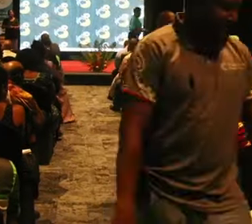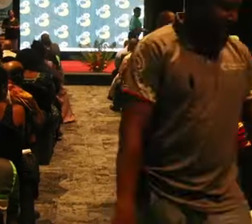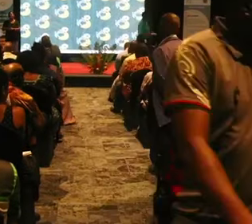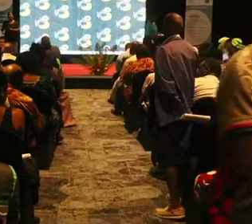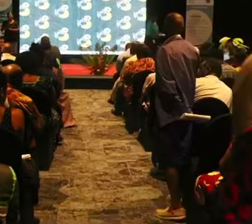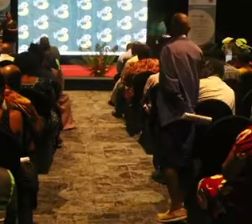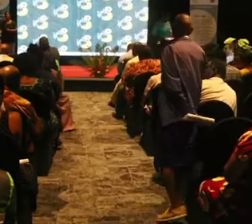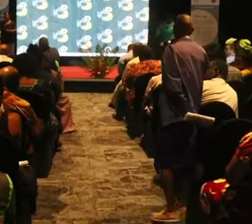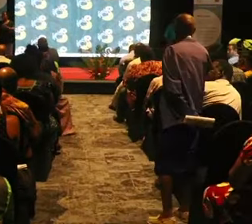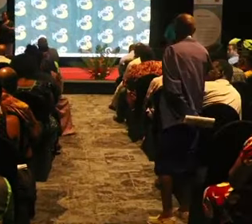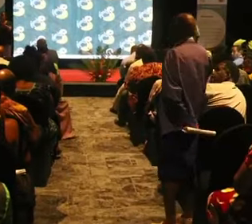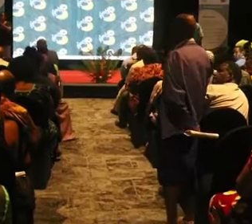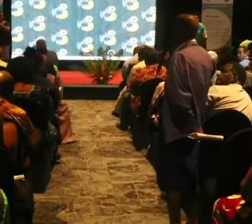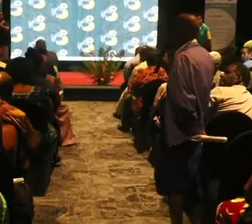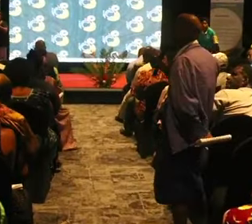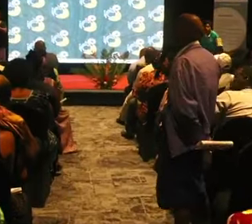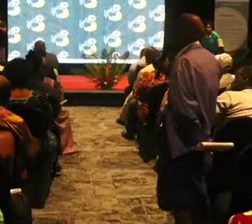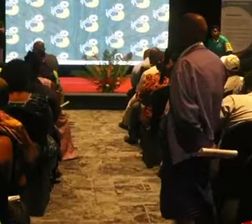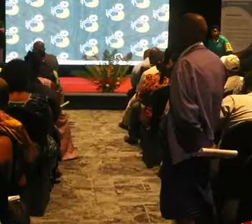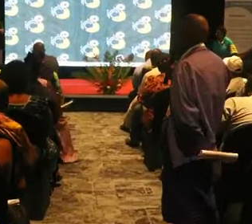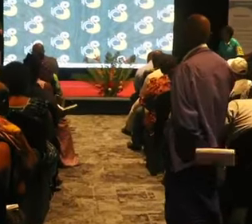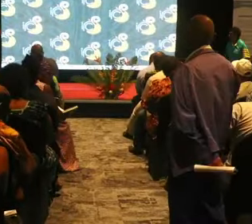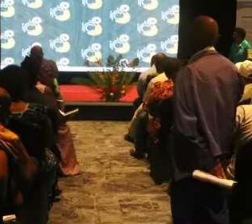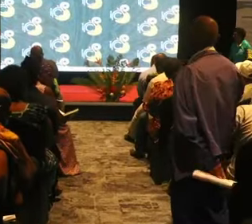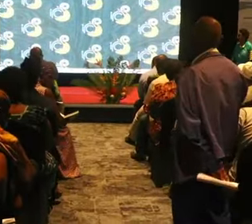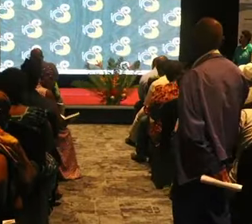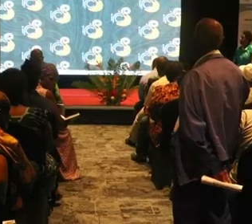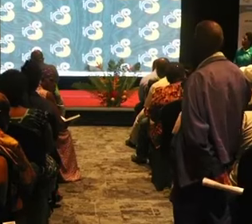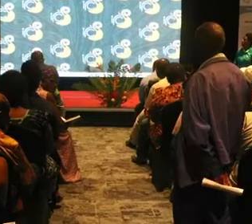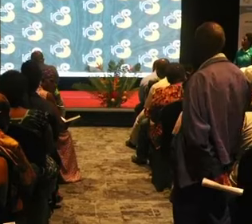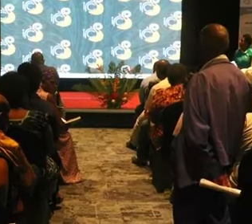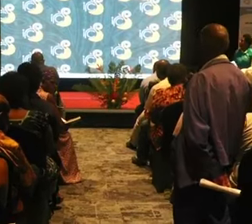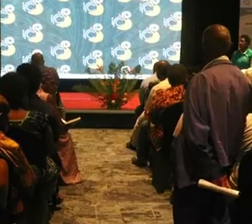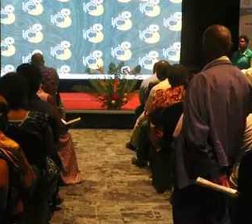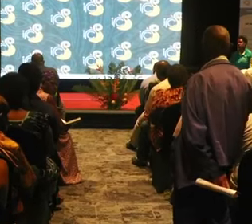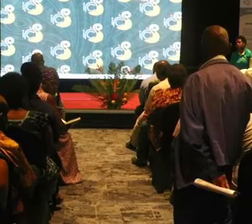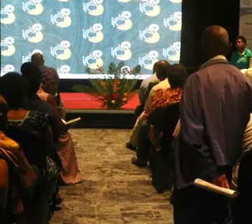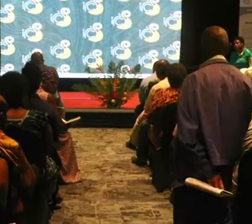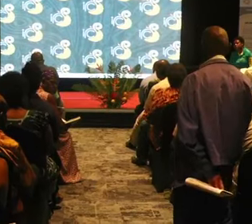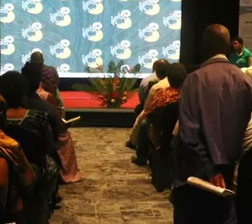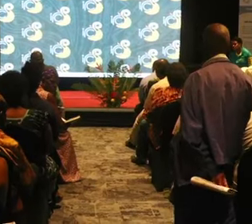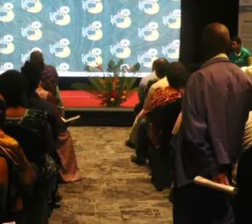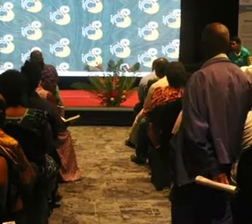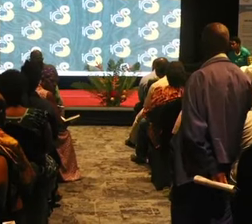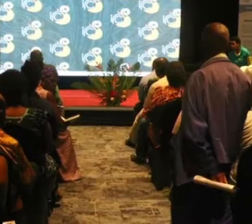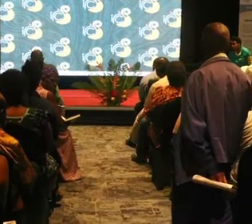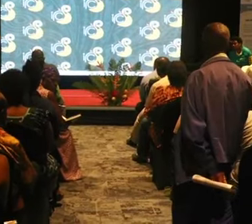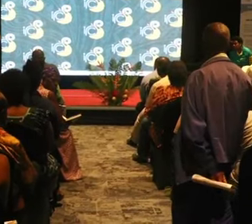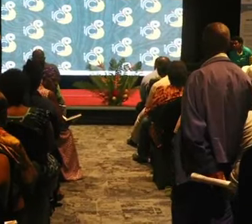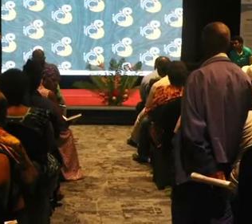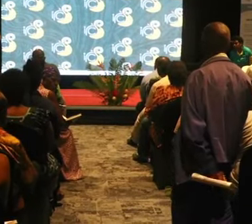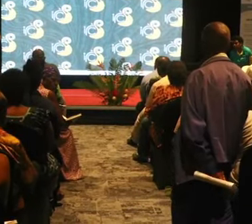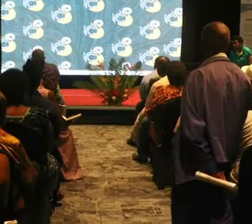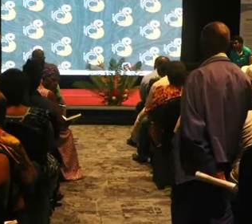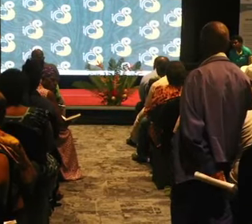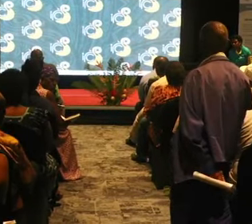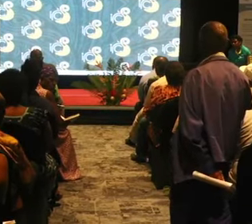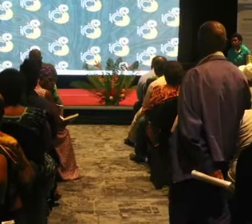Thank you, NCDC. One other rising very passionate and entrepreneur that is coming up is